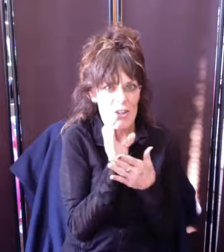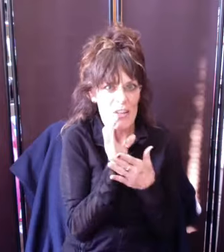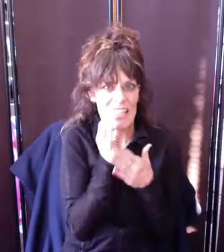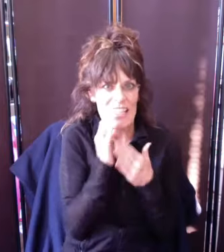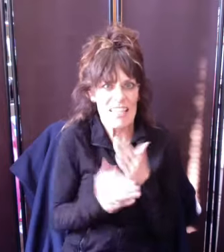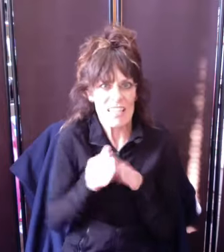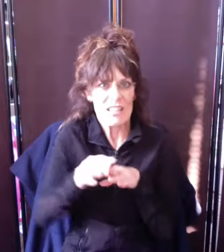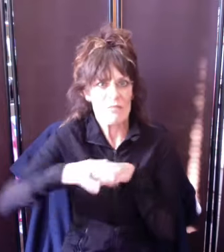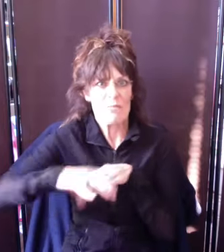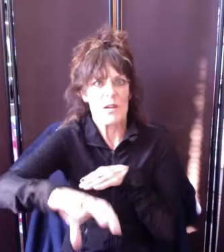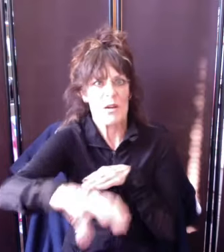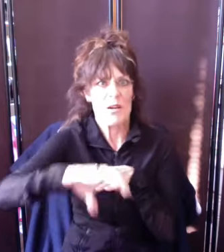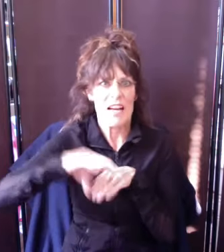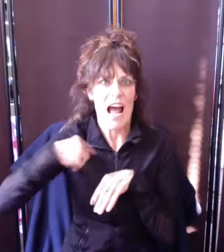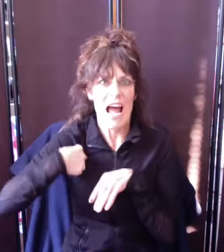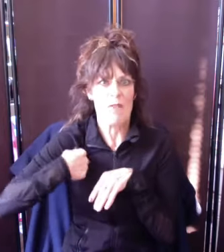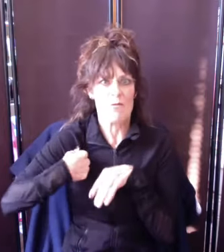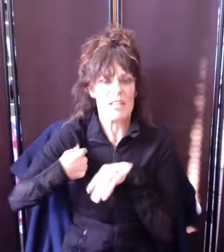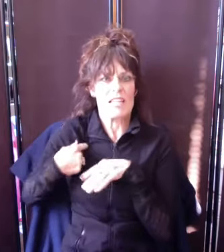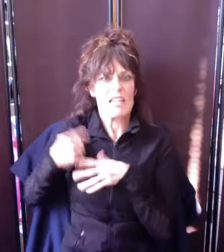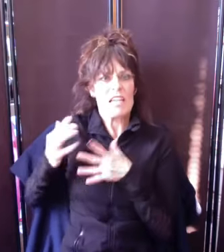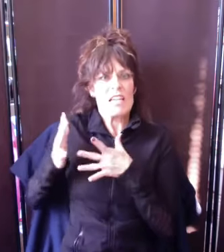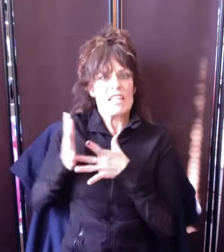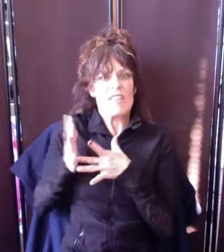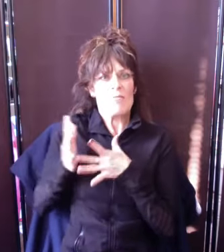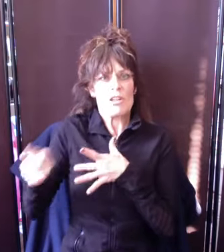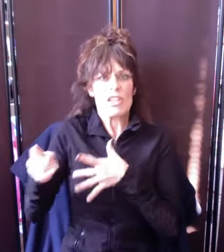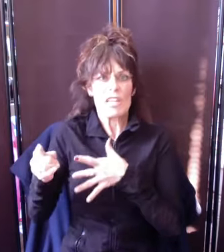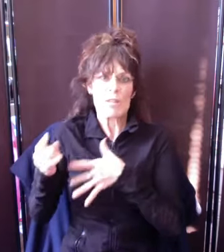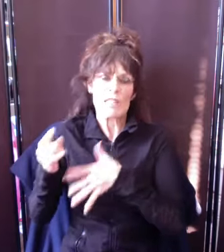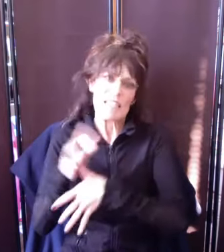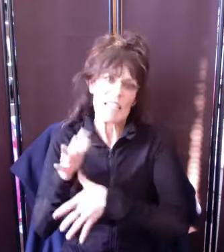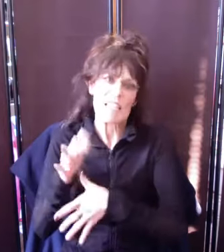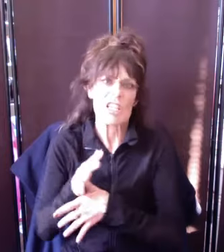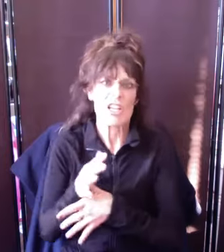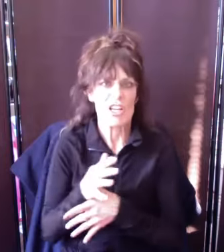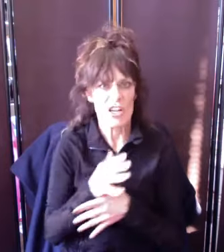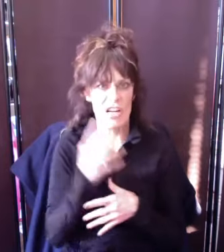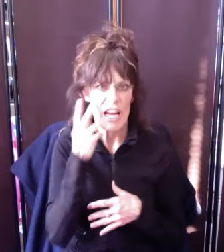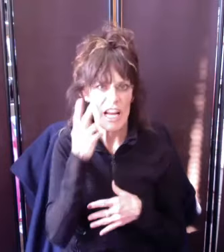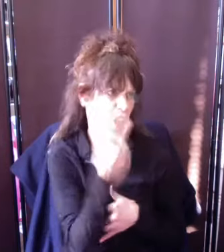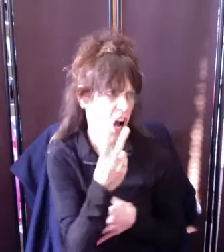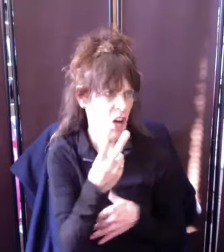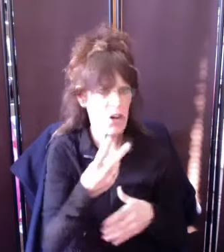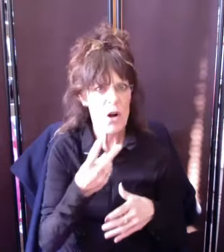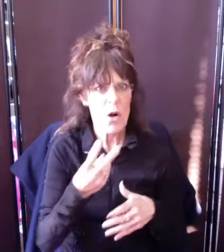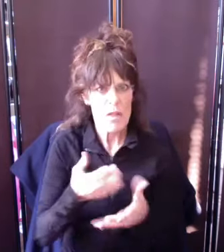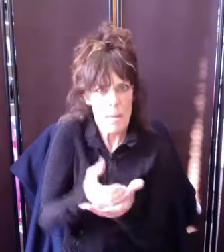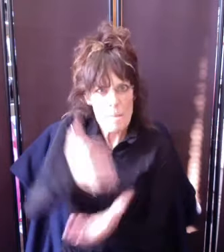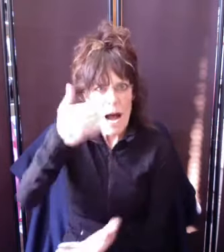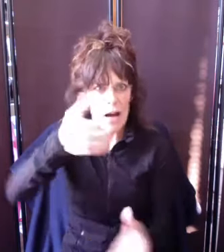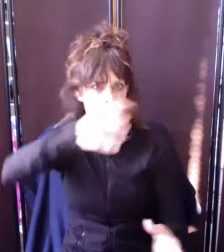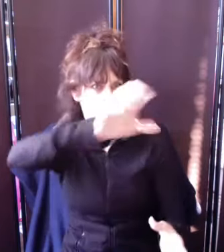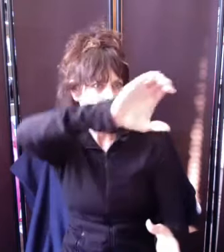and I was a sophomore, and she put one nip in the whole blender, so it's not a lot of alcohol in there, right? But we're sitting there like we're so important on the end of